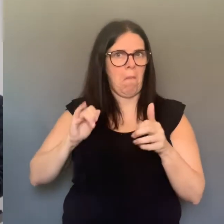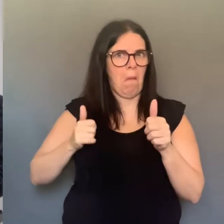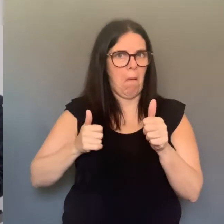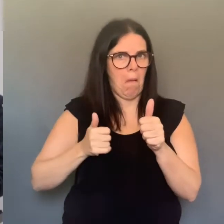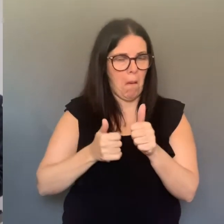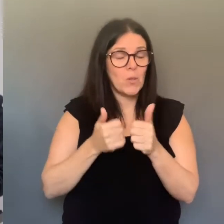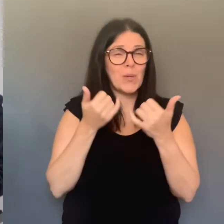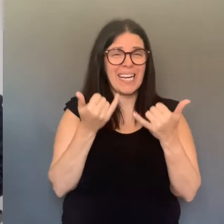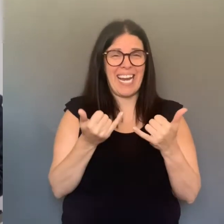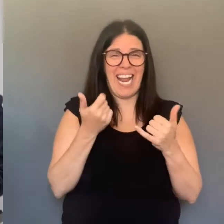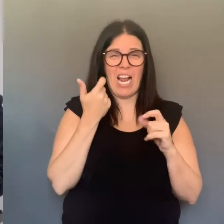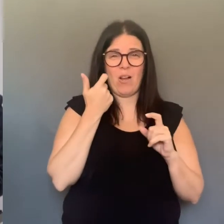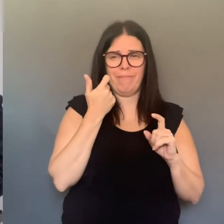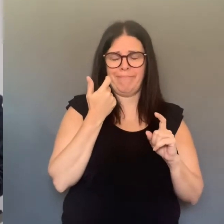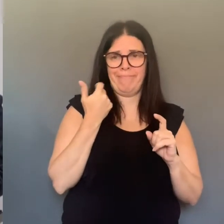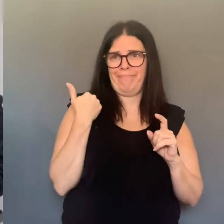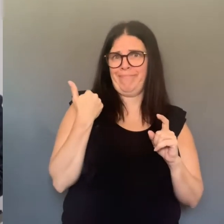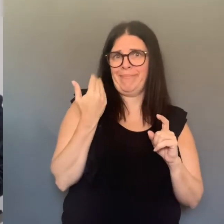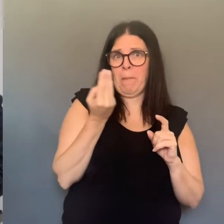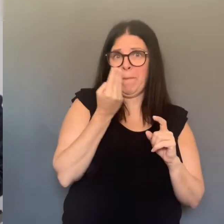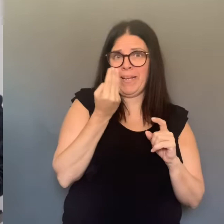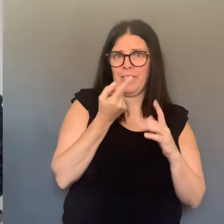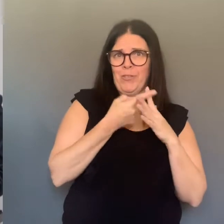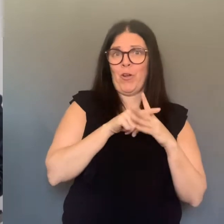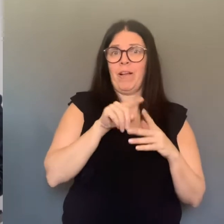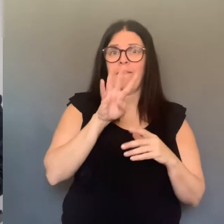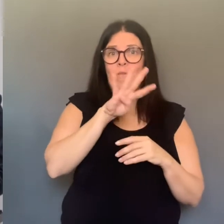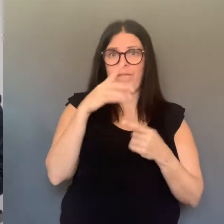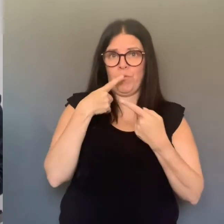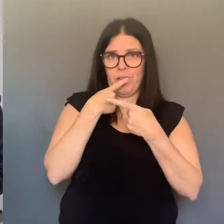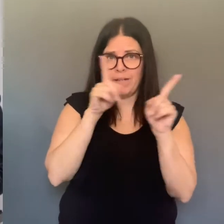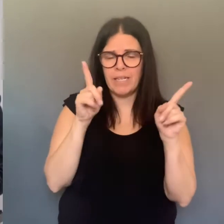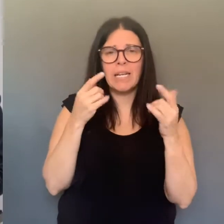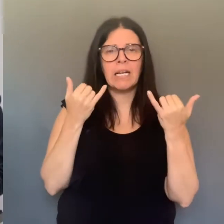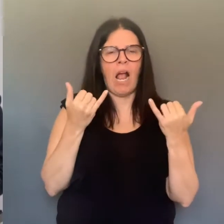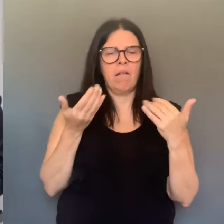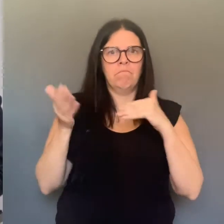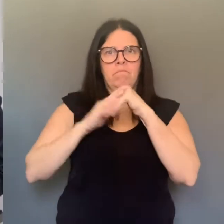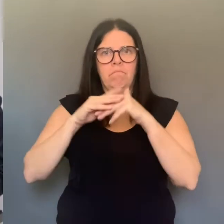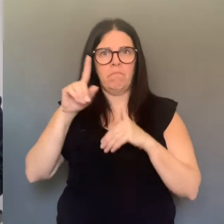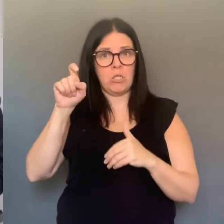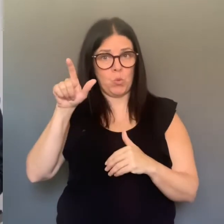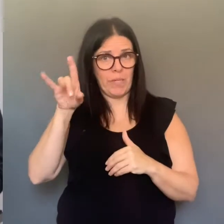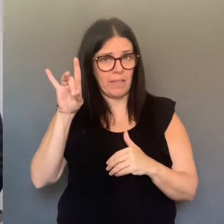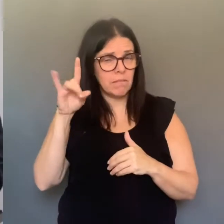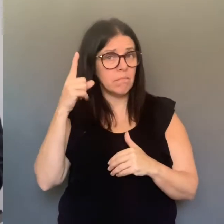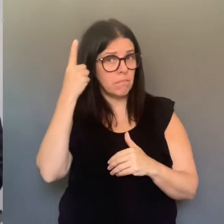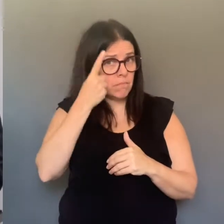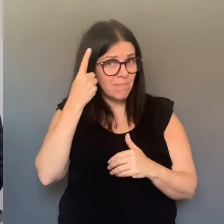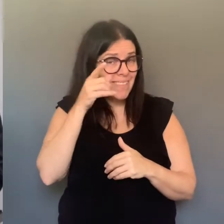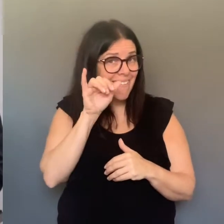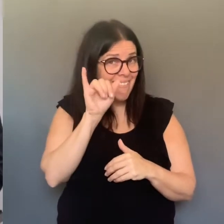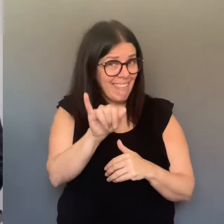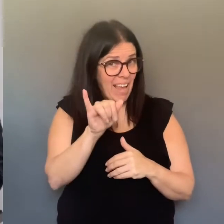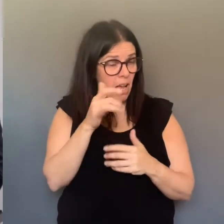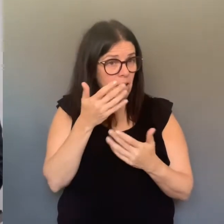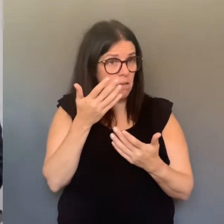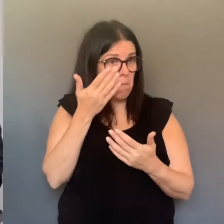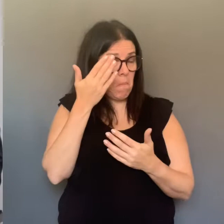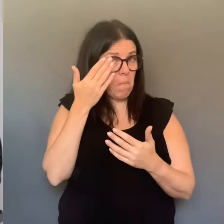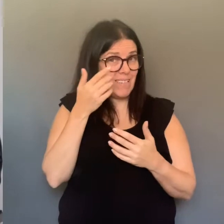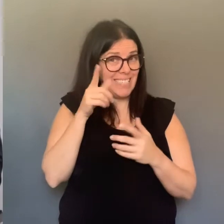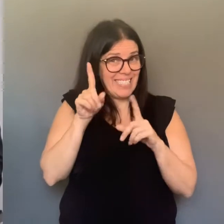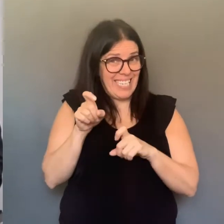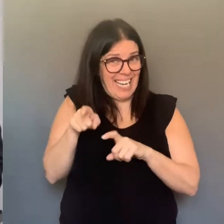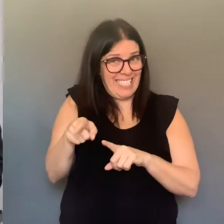The number, it appears the number of results coming back is coming back at a faster pace. So the jump that we're seeing, because we had 44